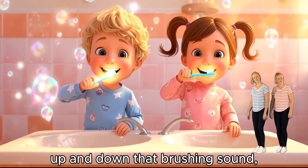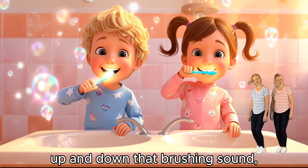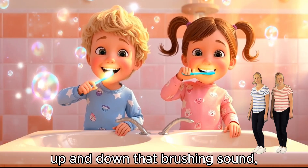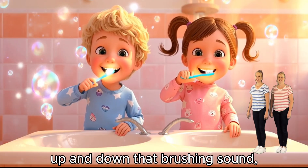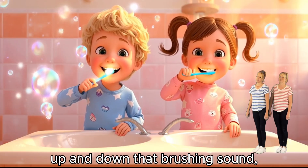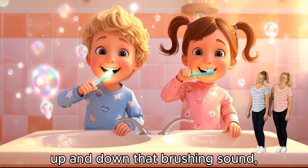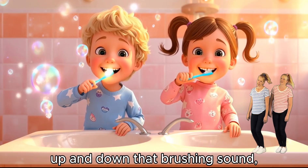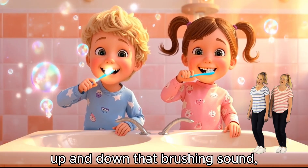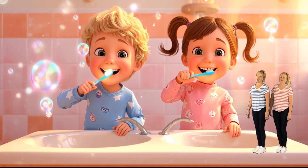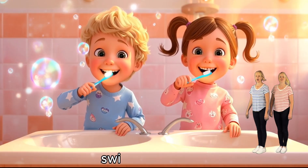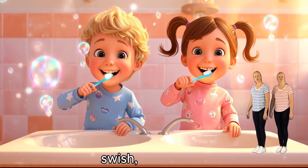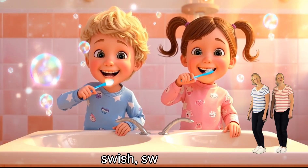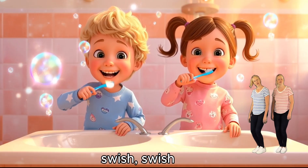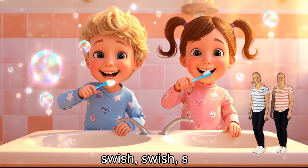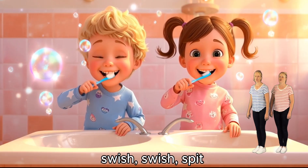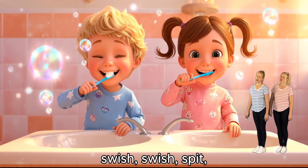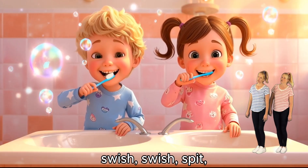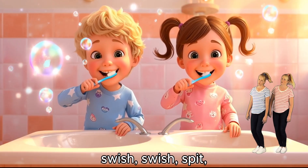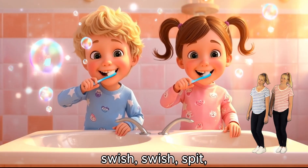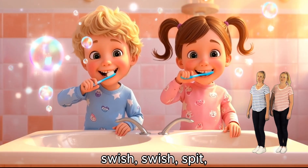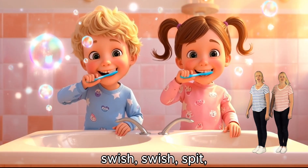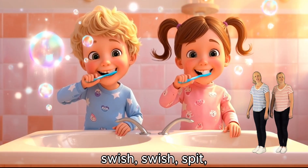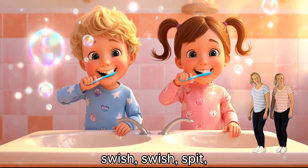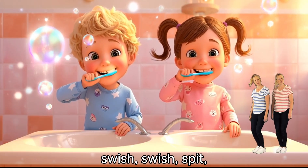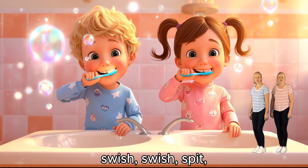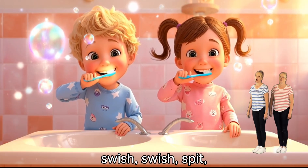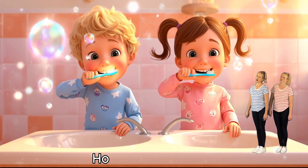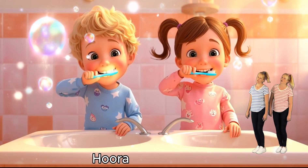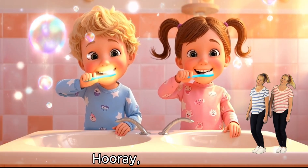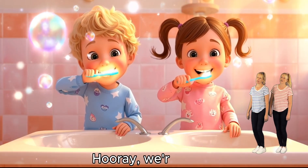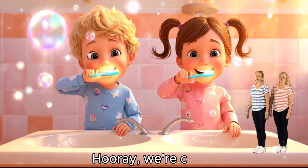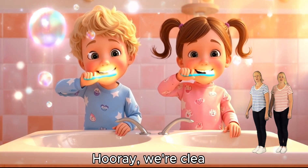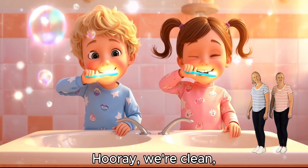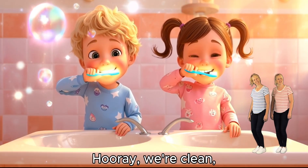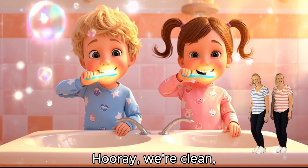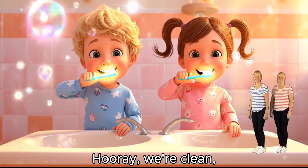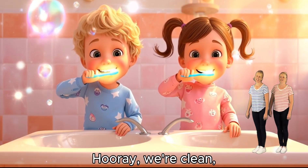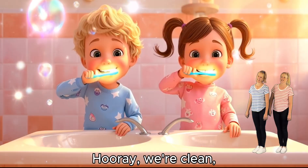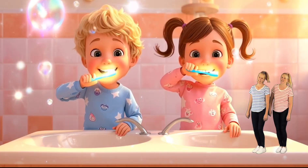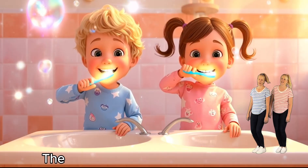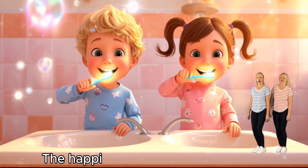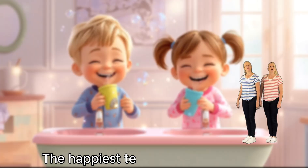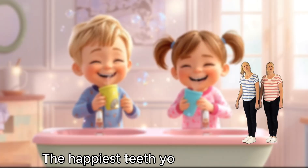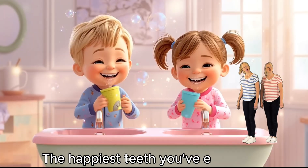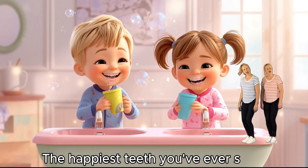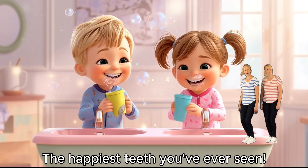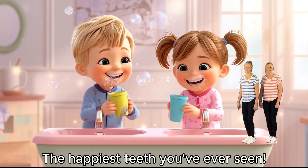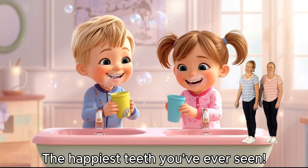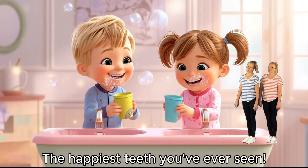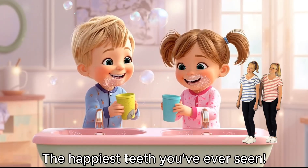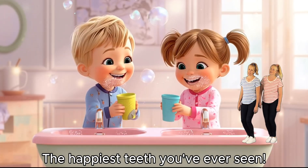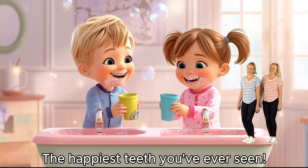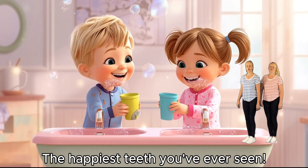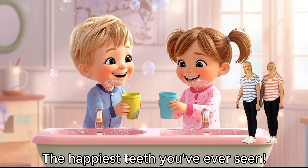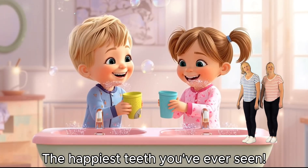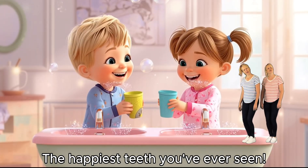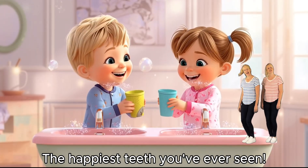brushing sound. Swish, swish, spit, hooray, we're clean. The happiest teeth you've